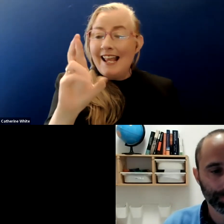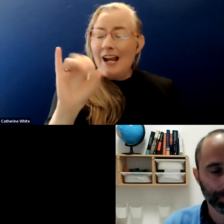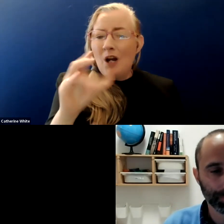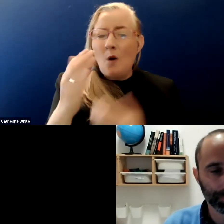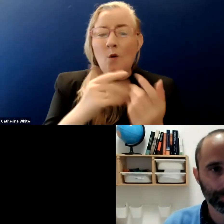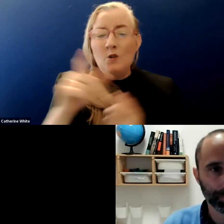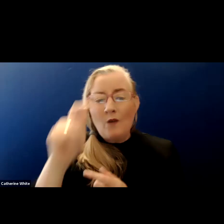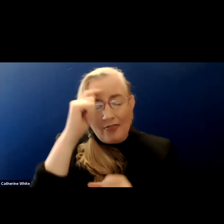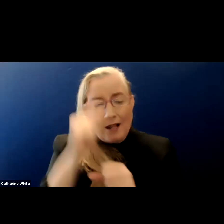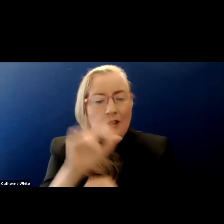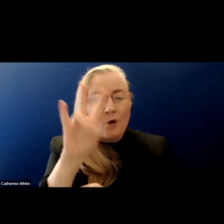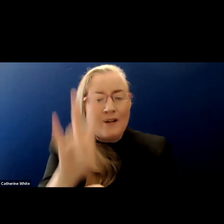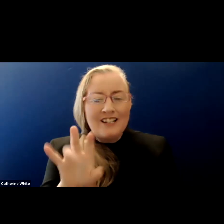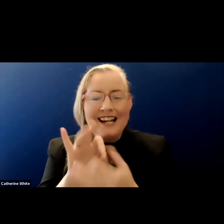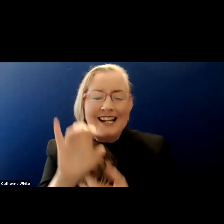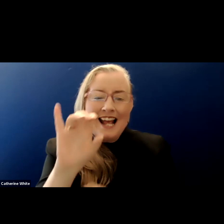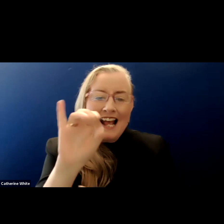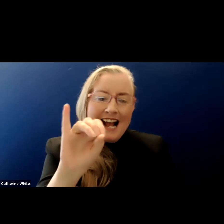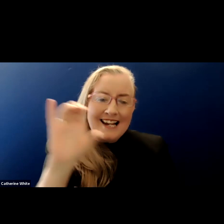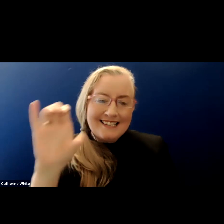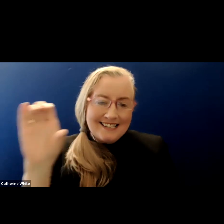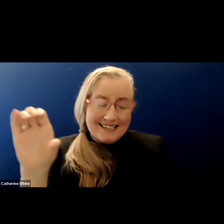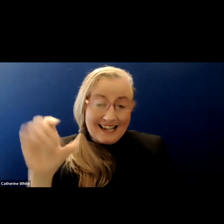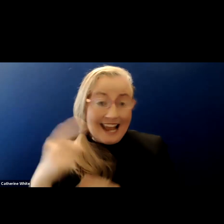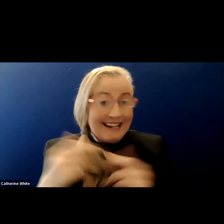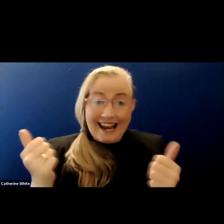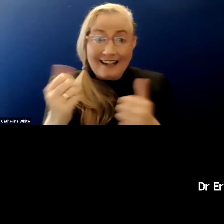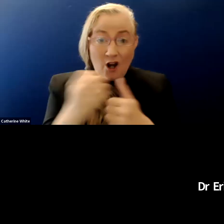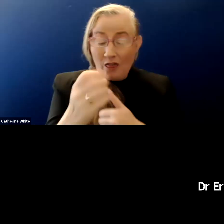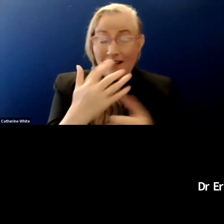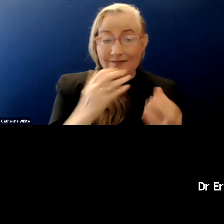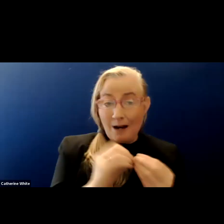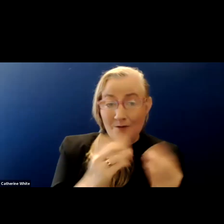the question in relation to the ICC and any of the others you want to mention?